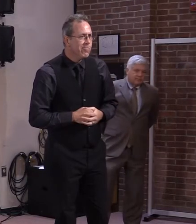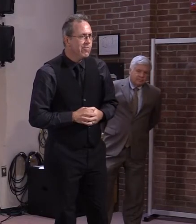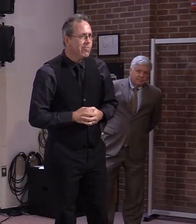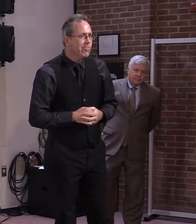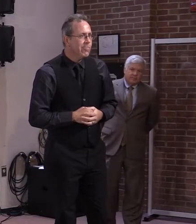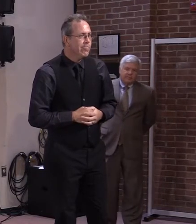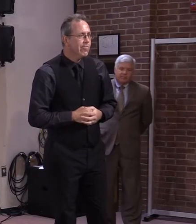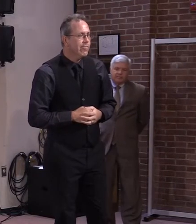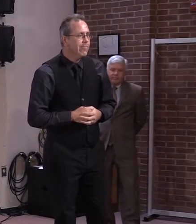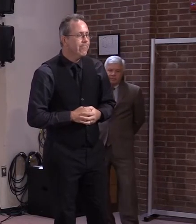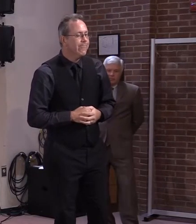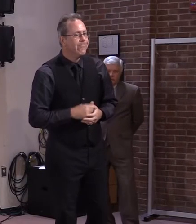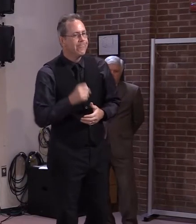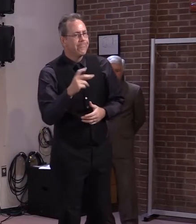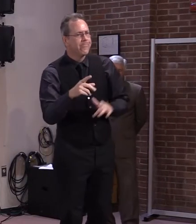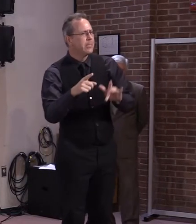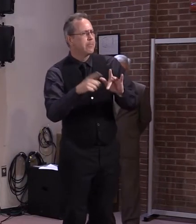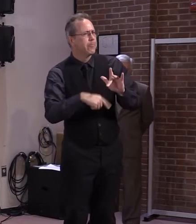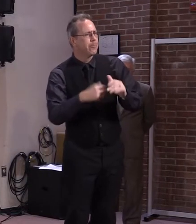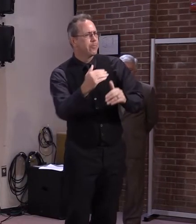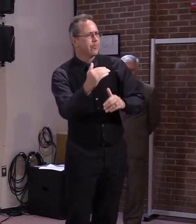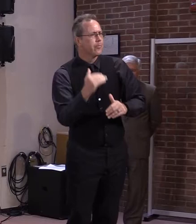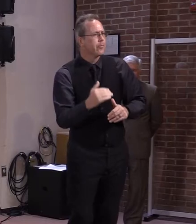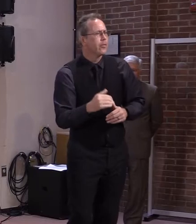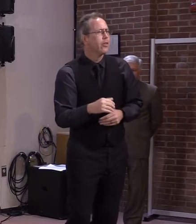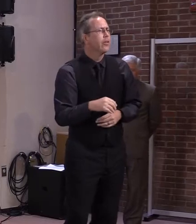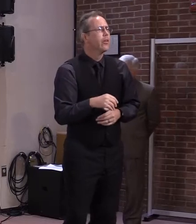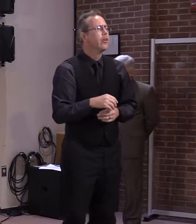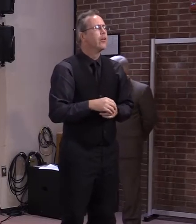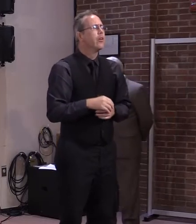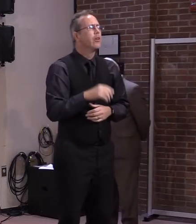All right, we'll go to Chris Roy, Newport Daily Express.